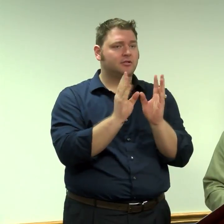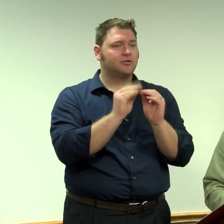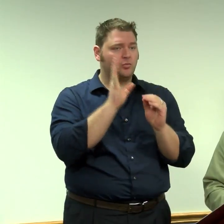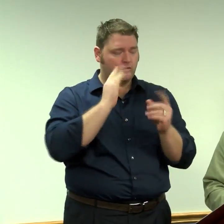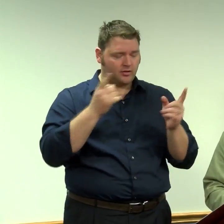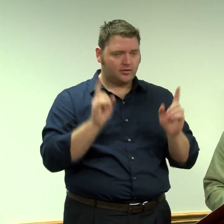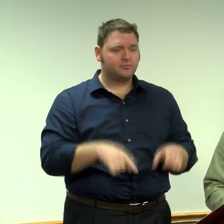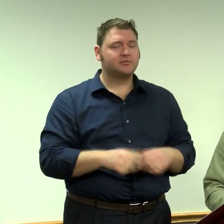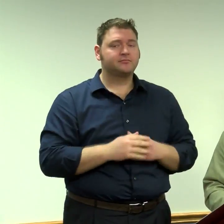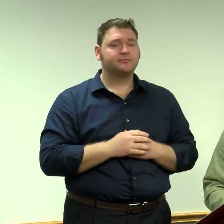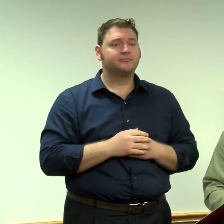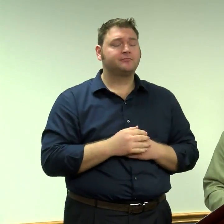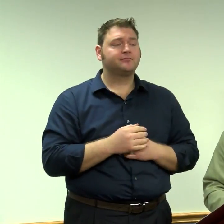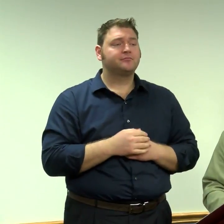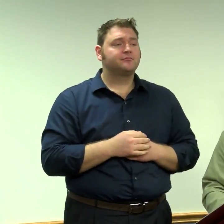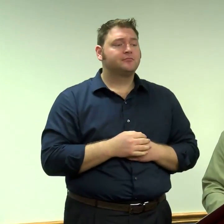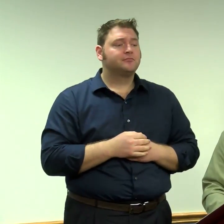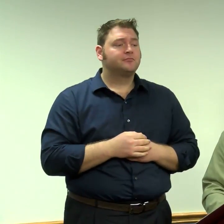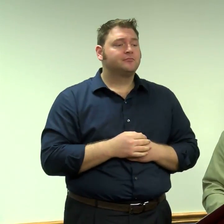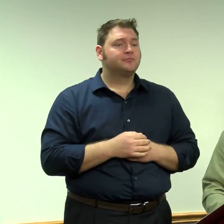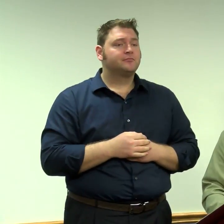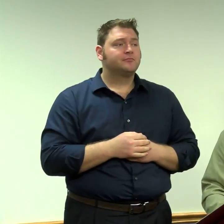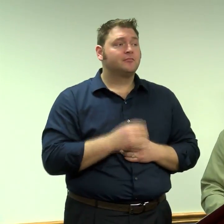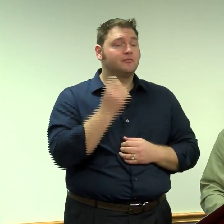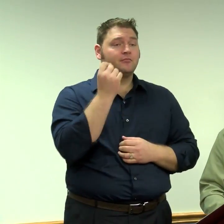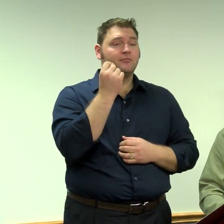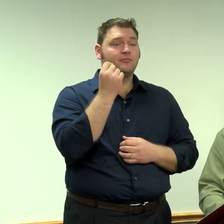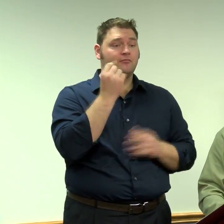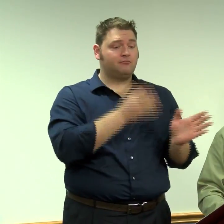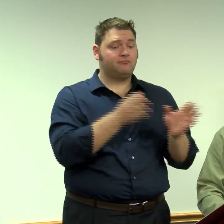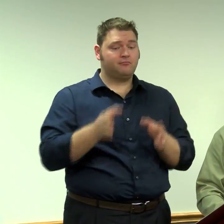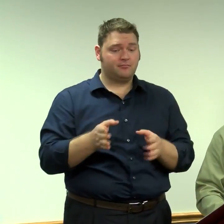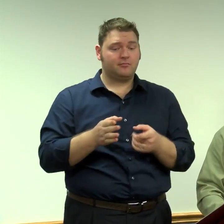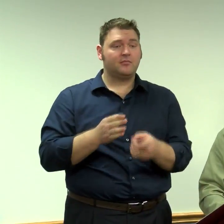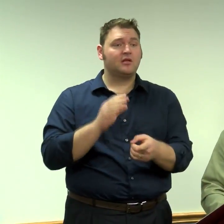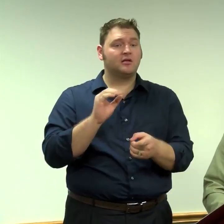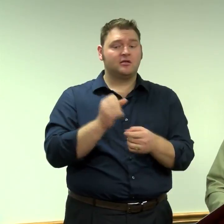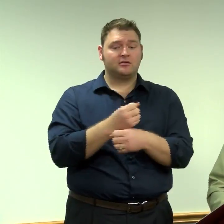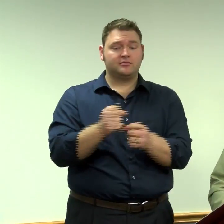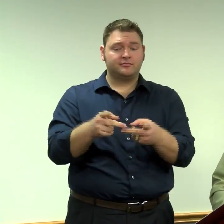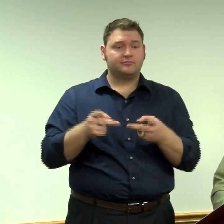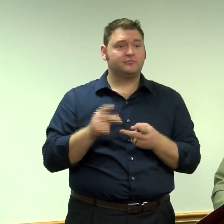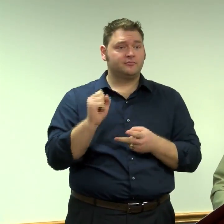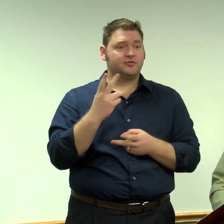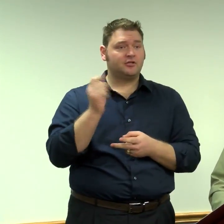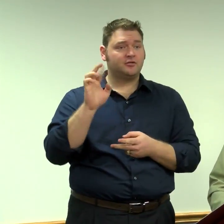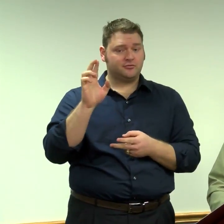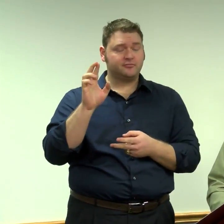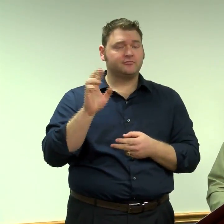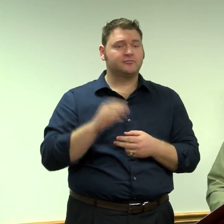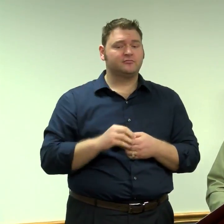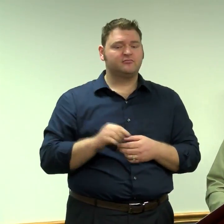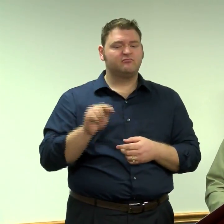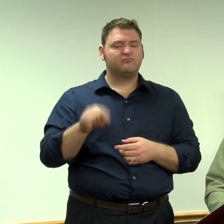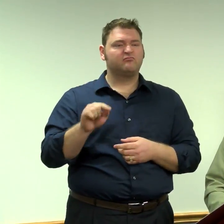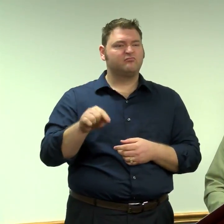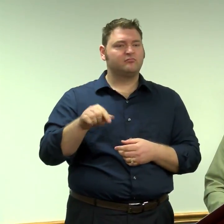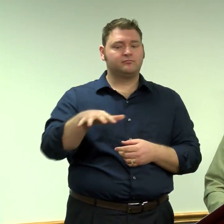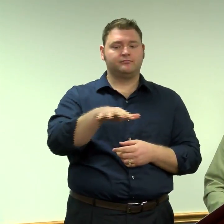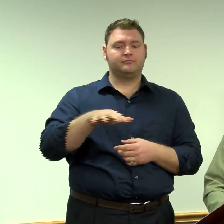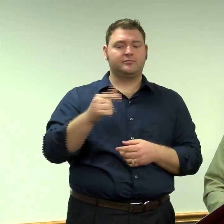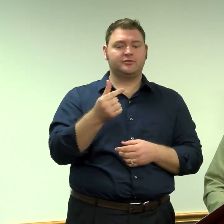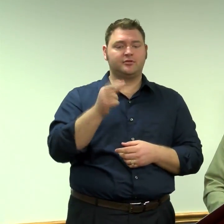With respect to shelters, of course, at the George R. Brown now, we have expanded